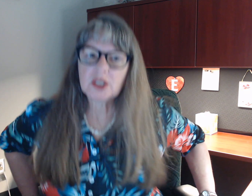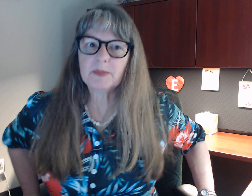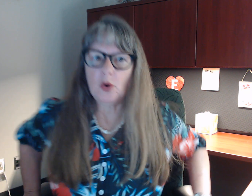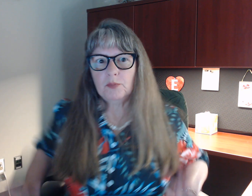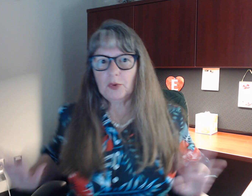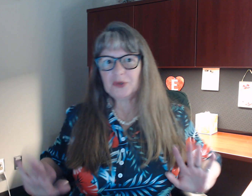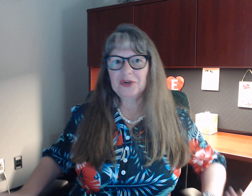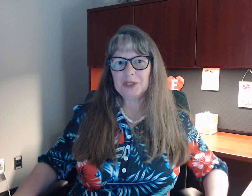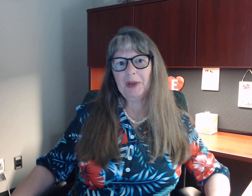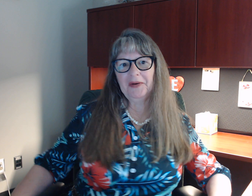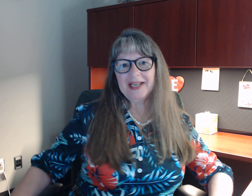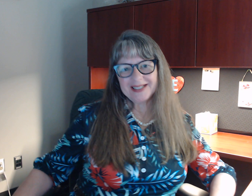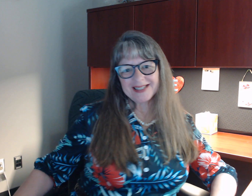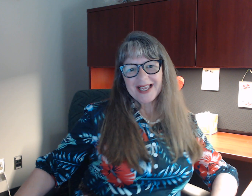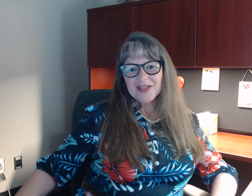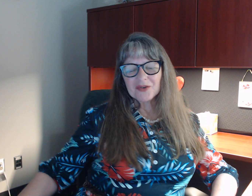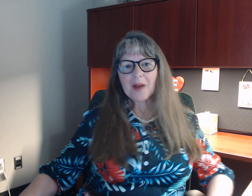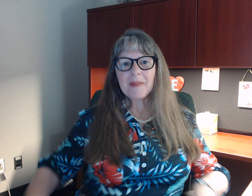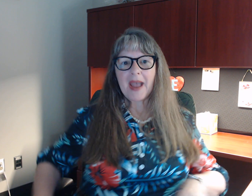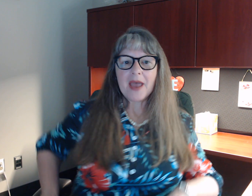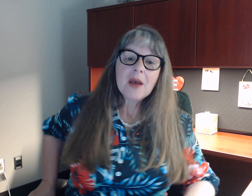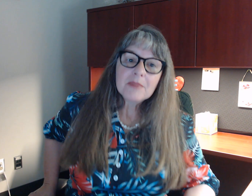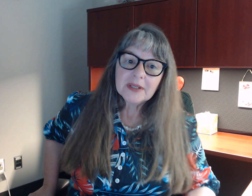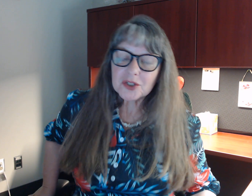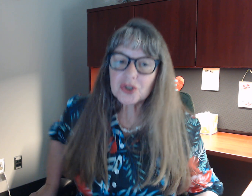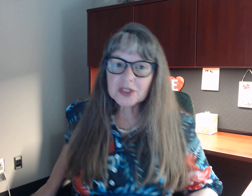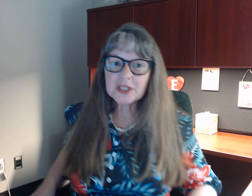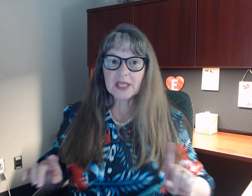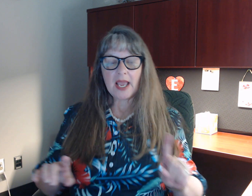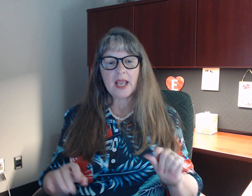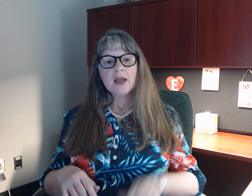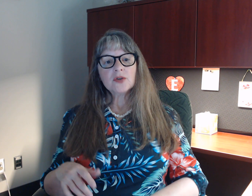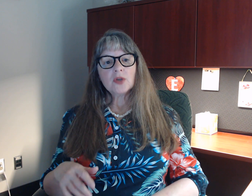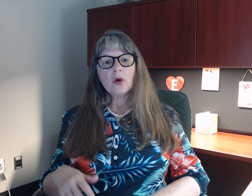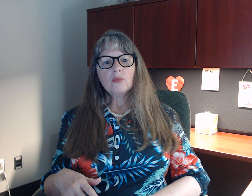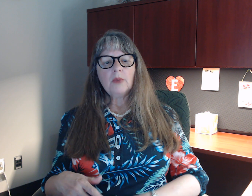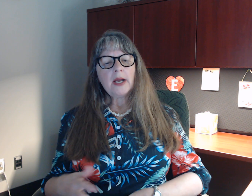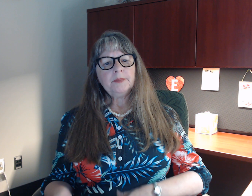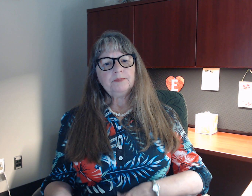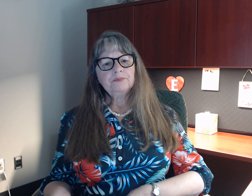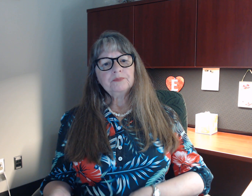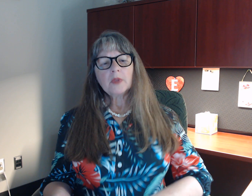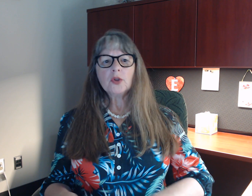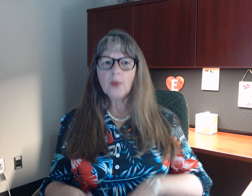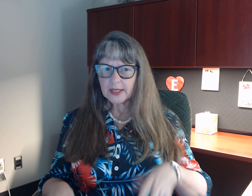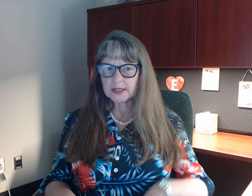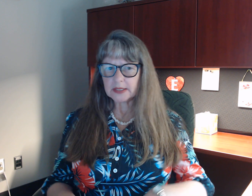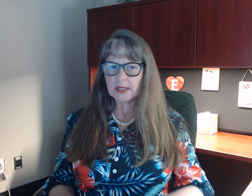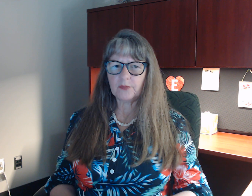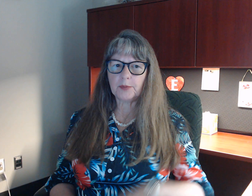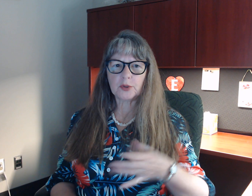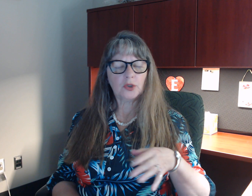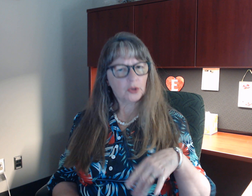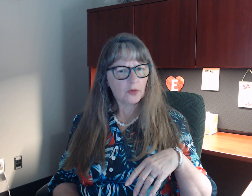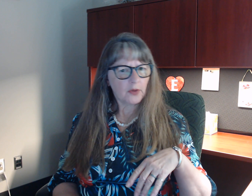own personal experience, they're not bad. But let's just say, you ask a deaf person, they've had some